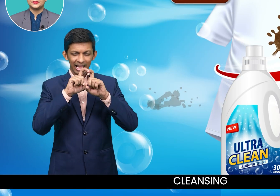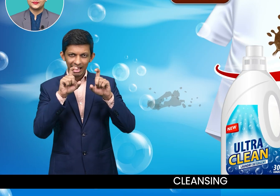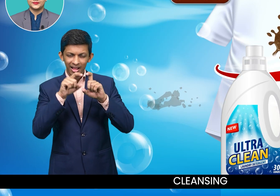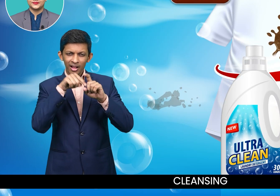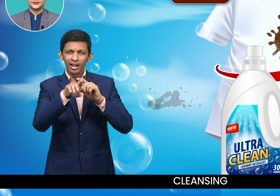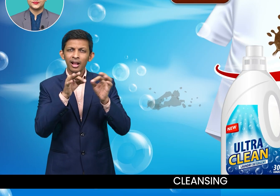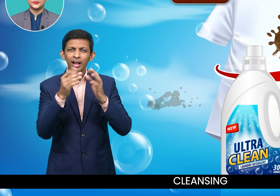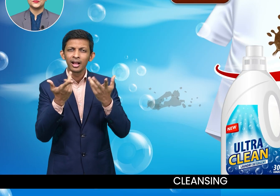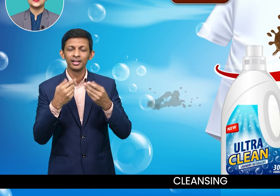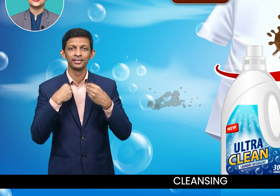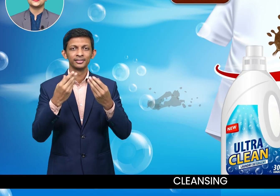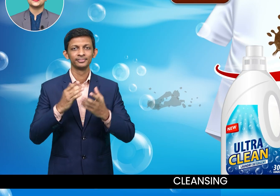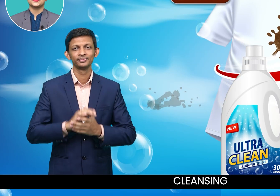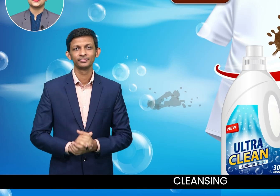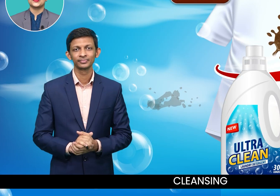Cleansing.